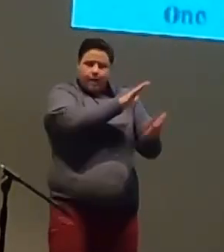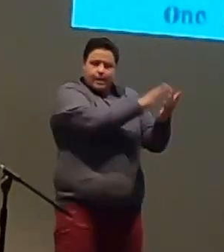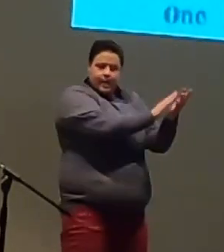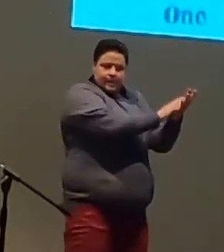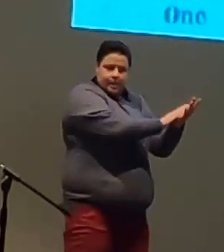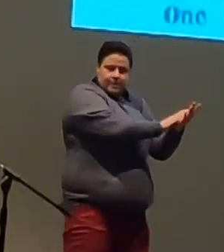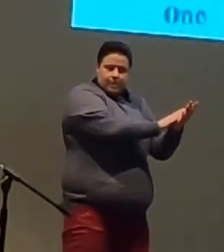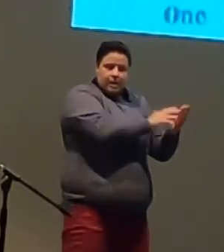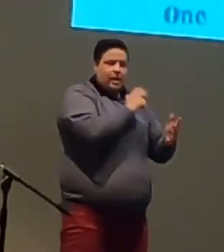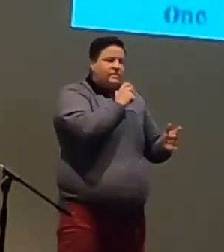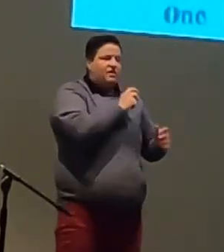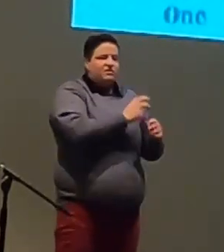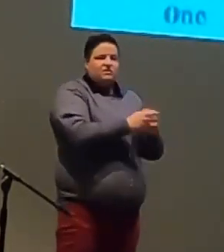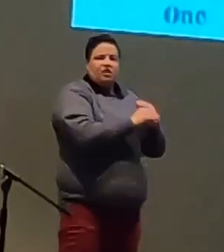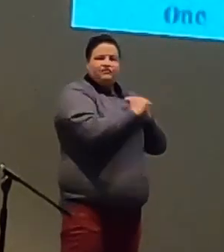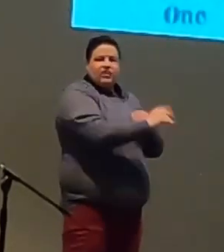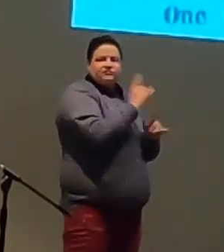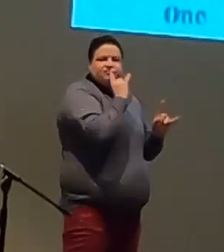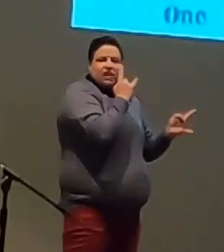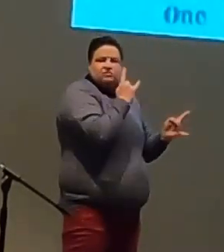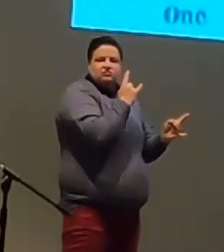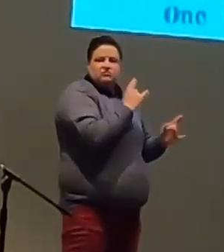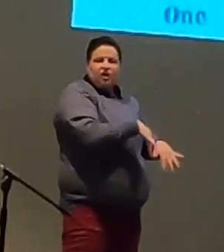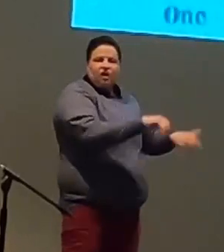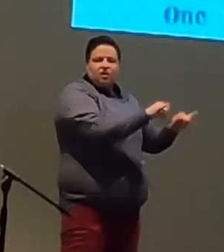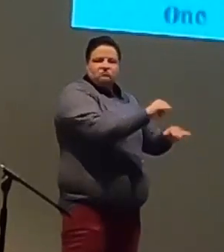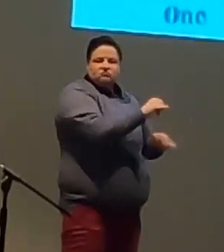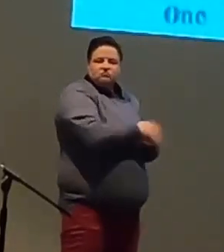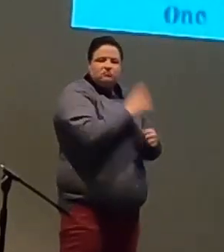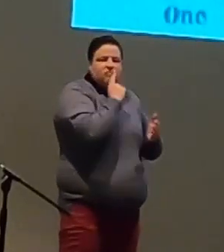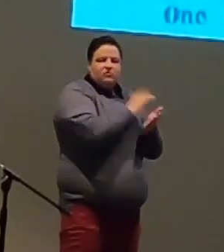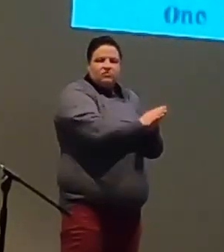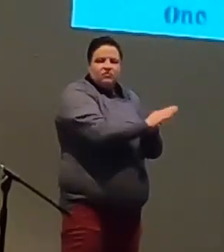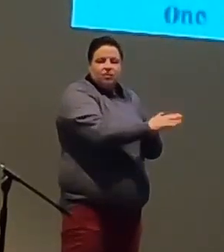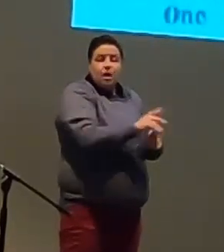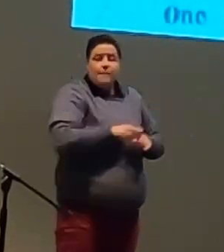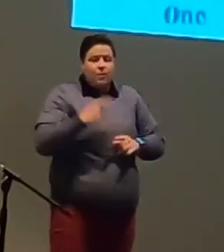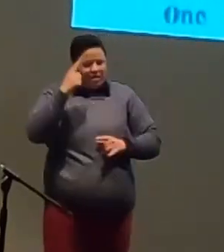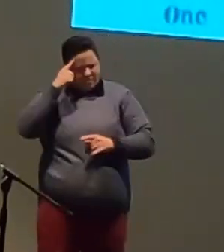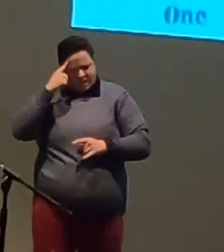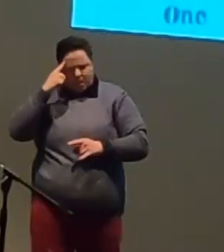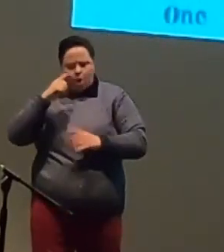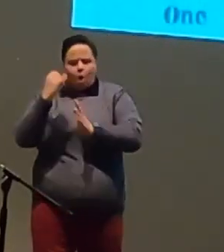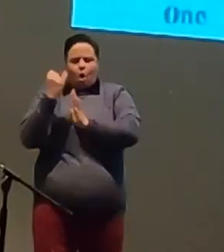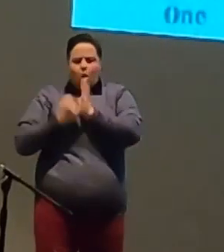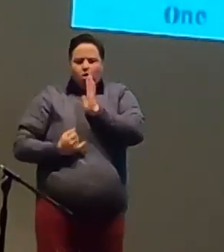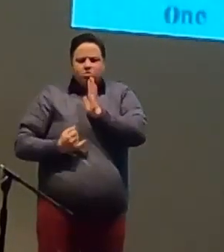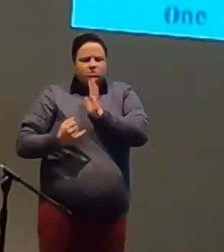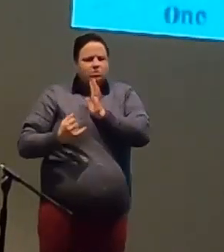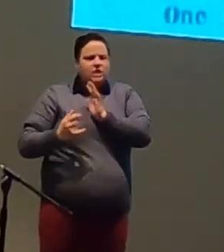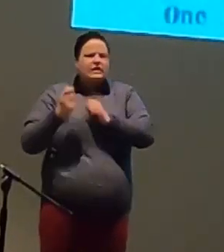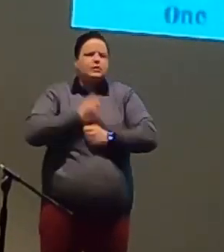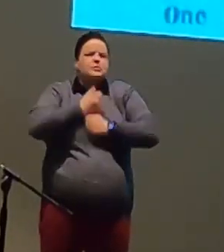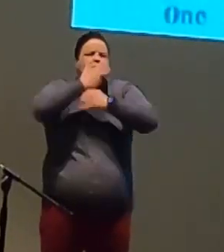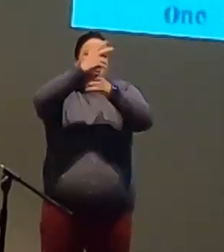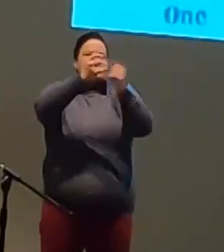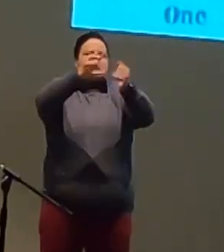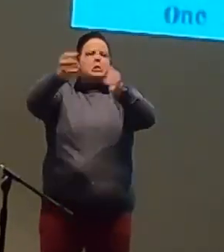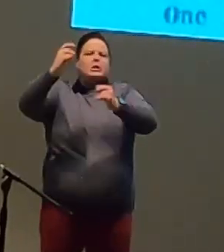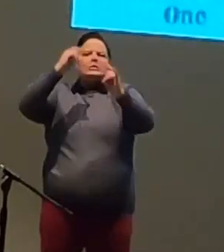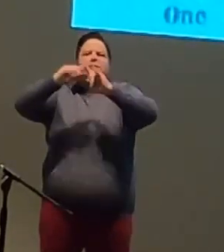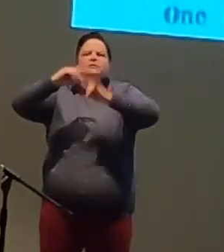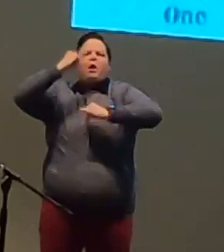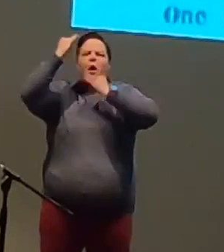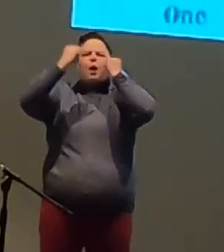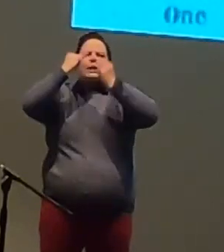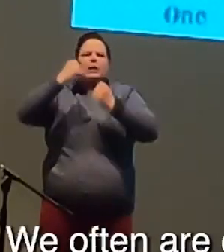the hard, unfeeling sense of the word, and who believe above all that art of any kind is an expression of individual ideas